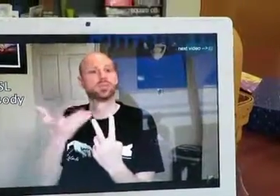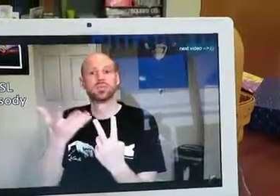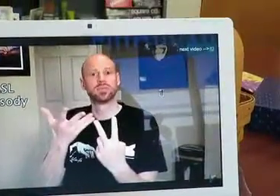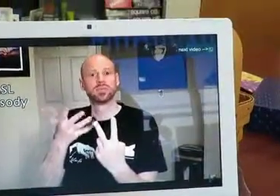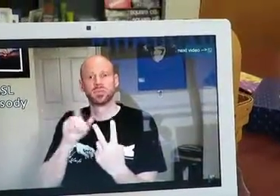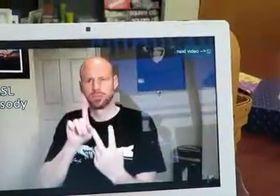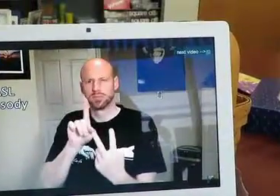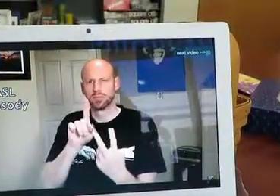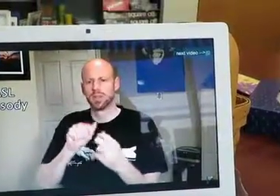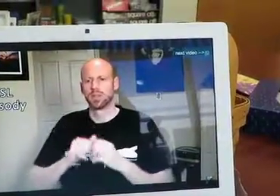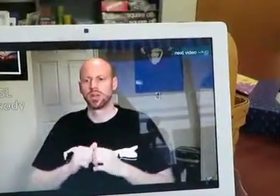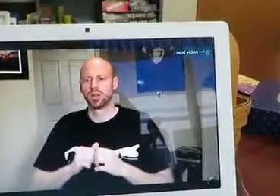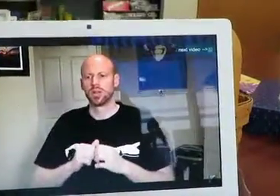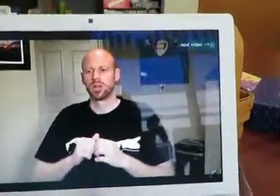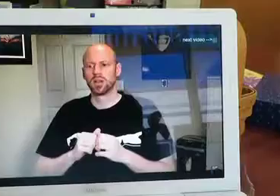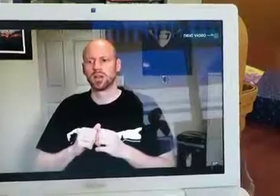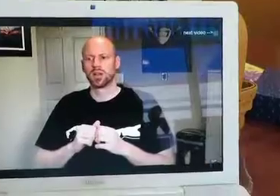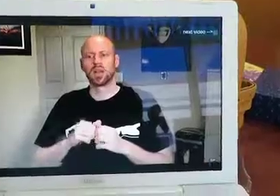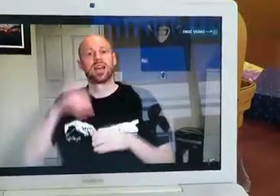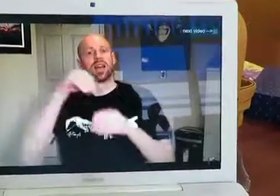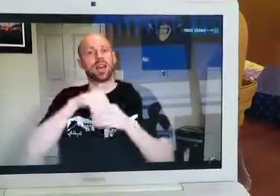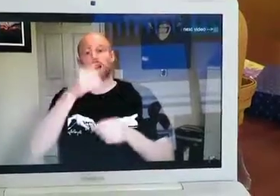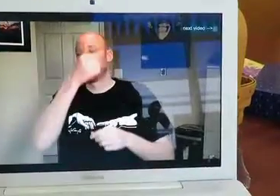Before we discuss those two, first I would like to